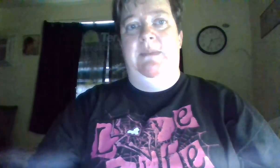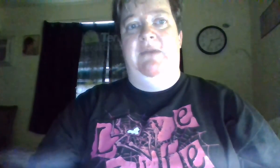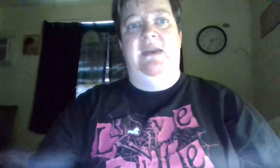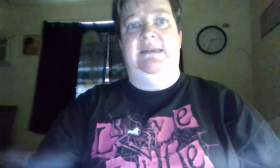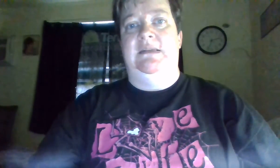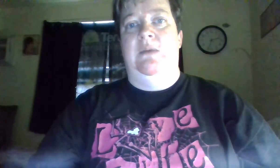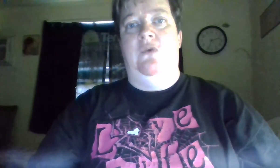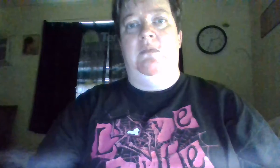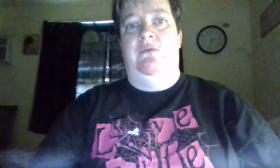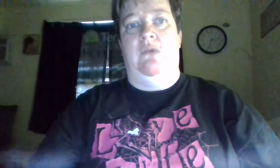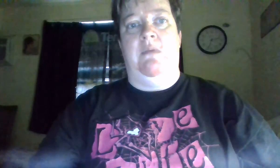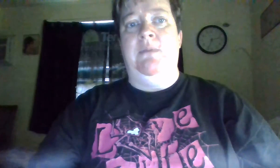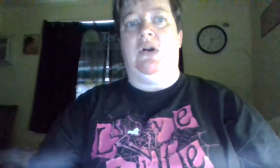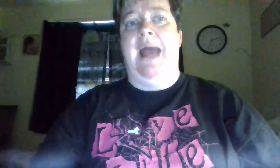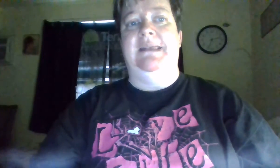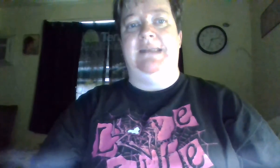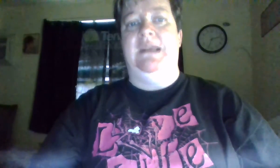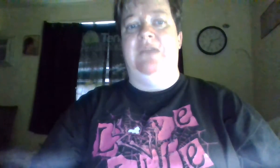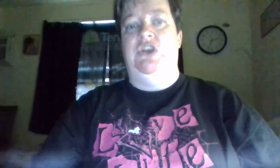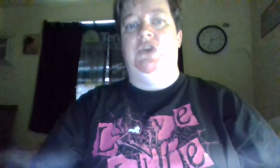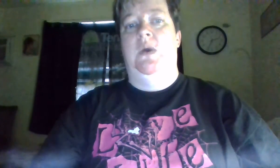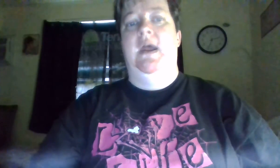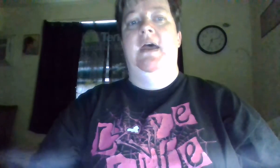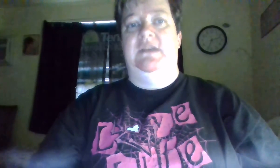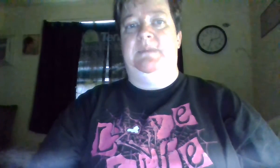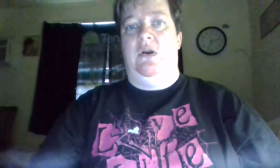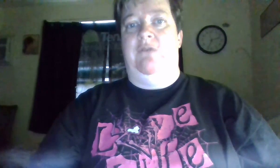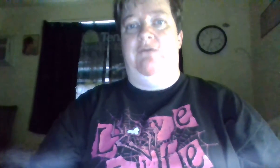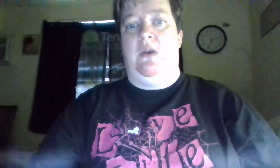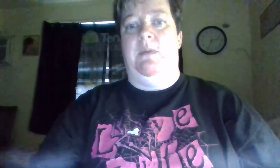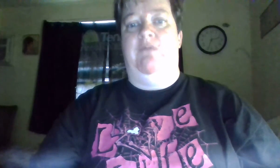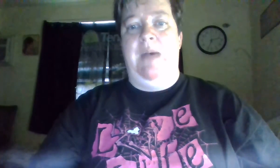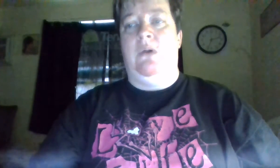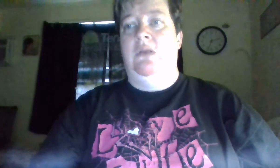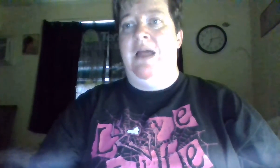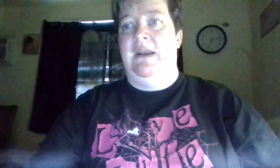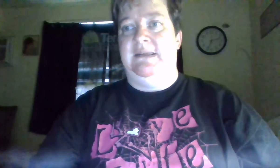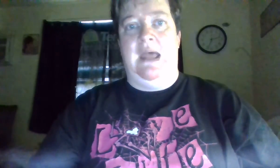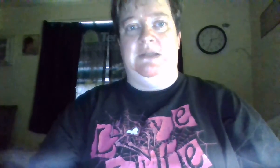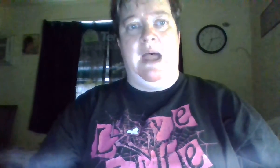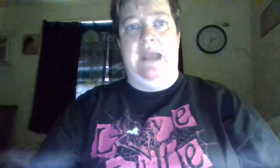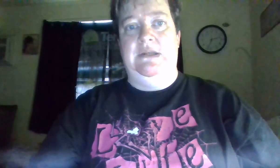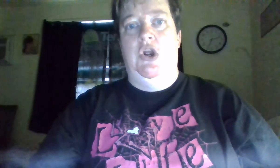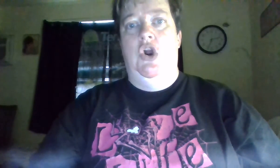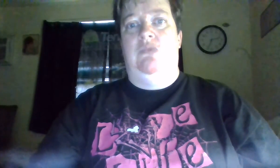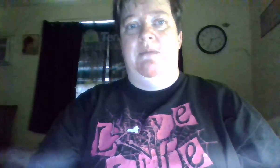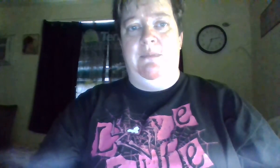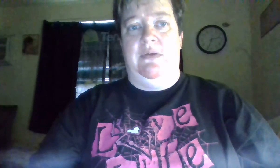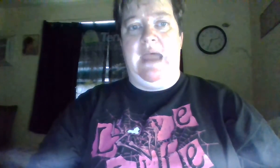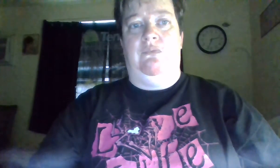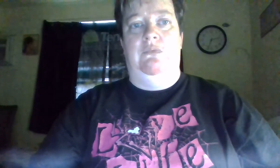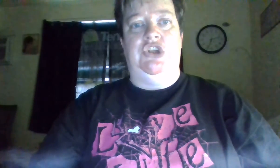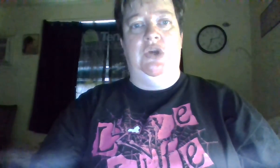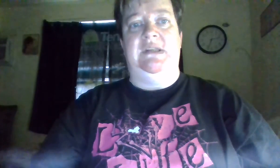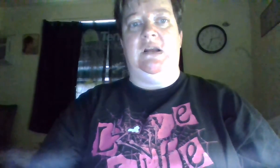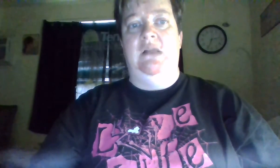be facing some form of fear. Remember, God has not given you the spirit of fear, but of power, love, and a sound mind. Remember that. Choose to cling